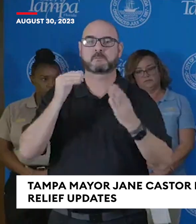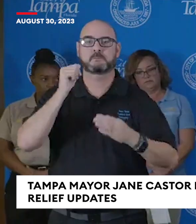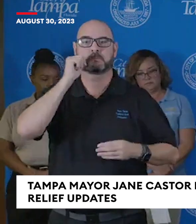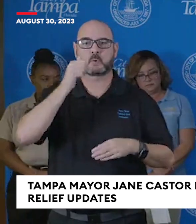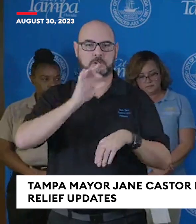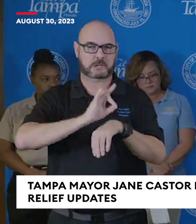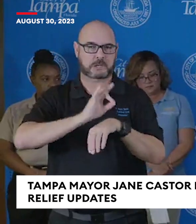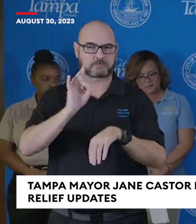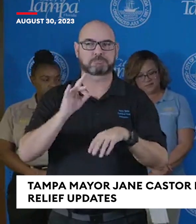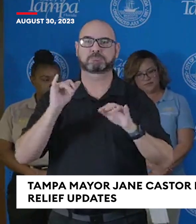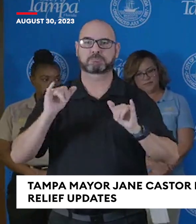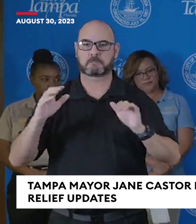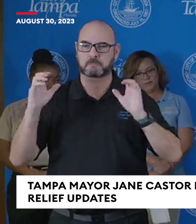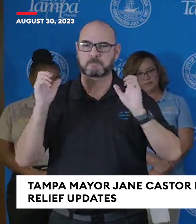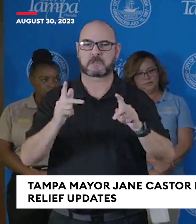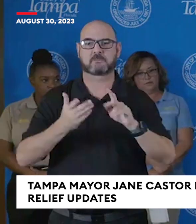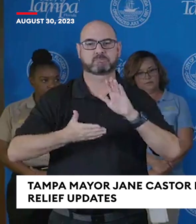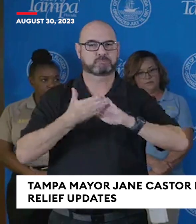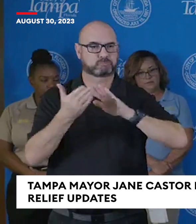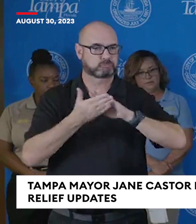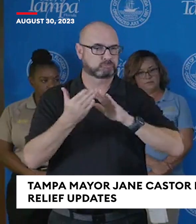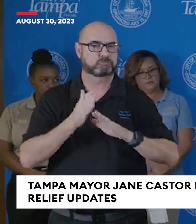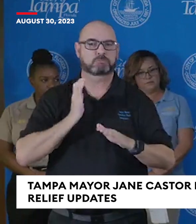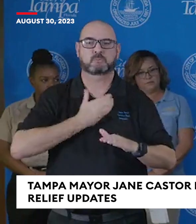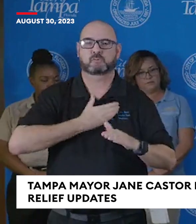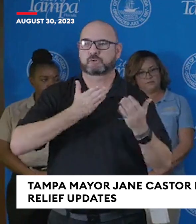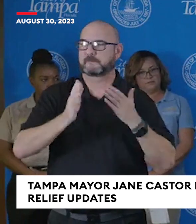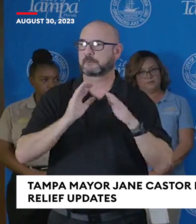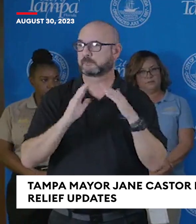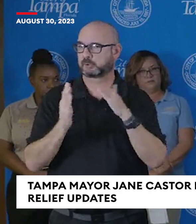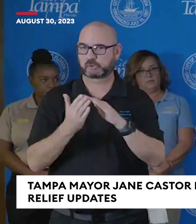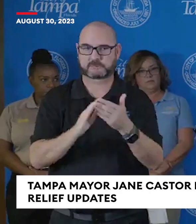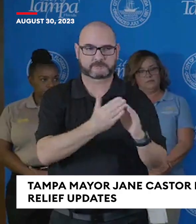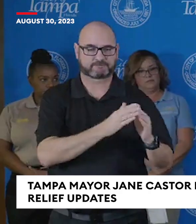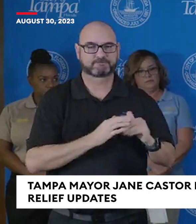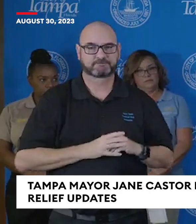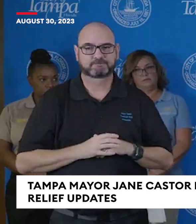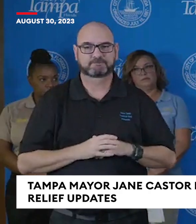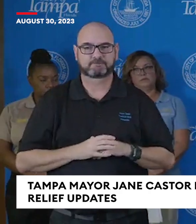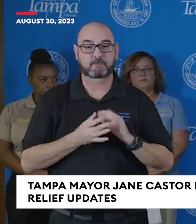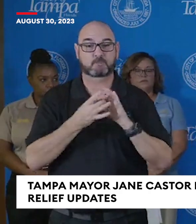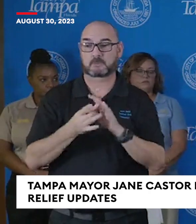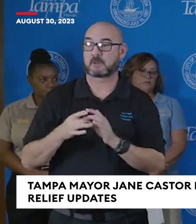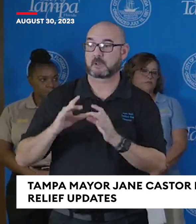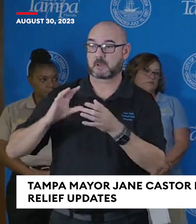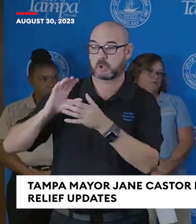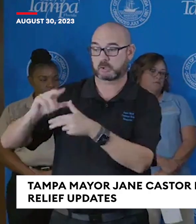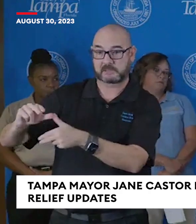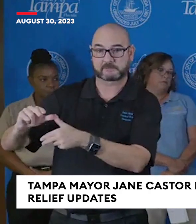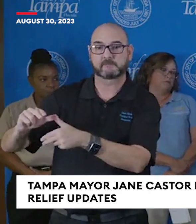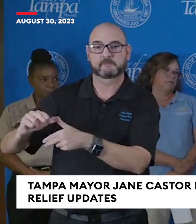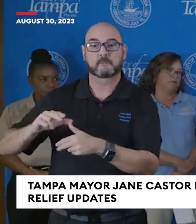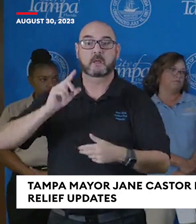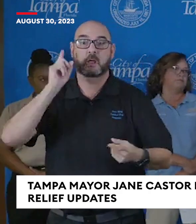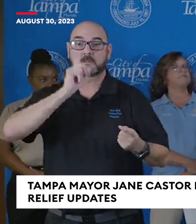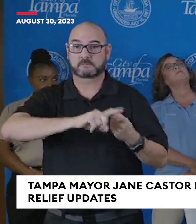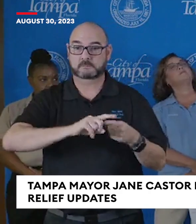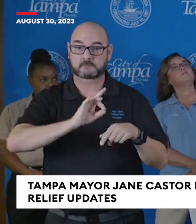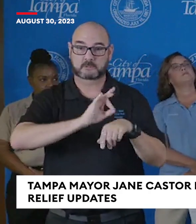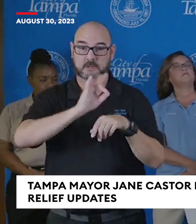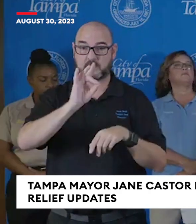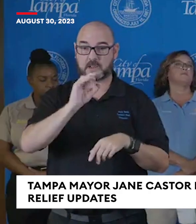continue to serve the community on storm-related issues until 8 a.m. tomorrow morning and longer if